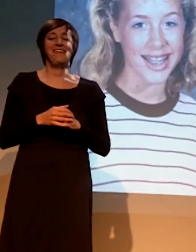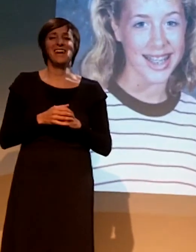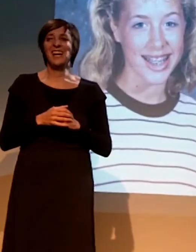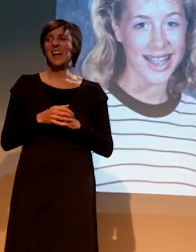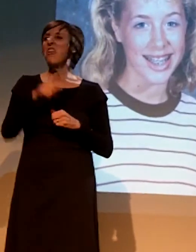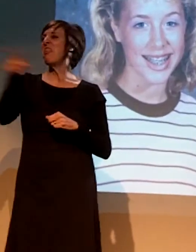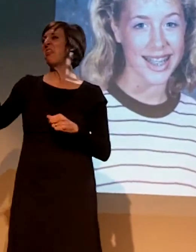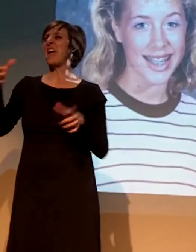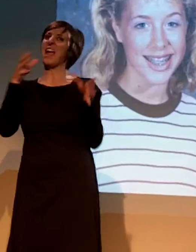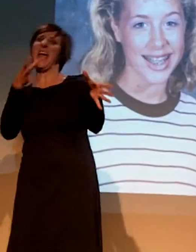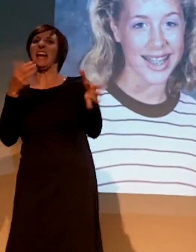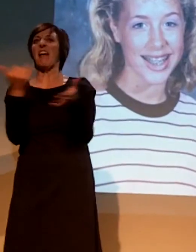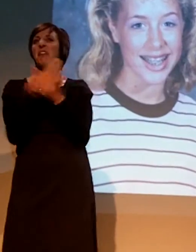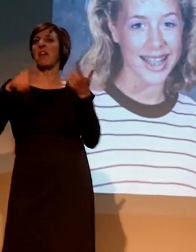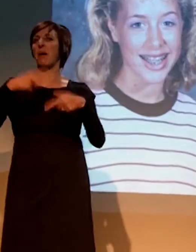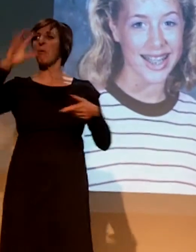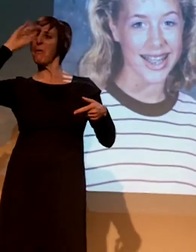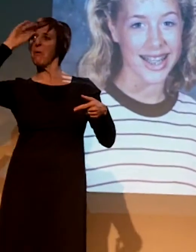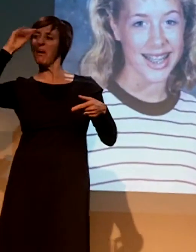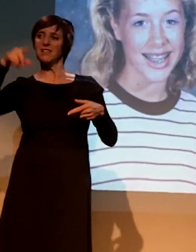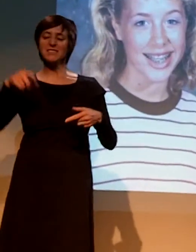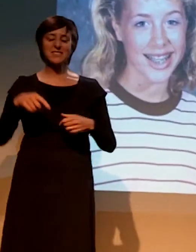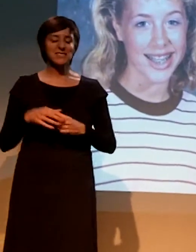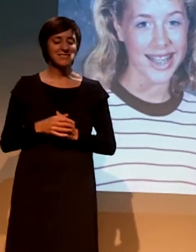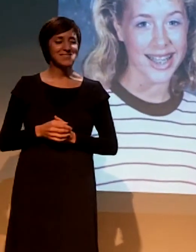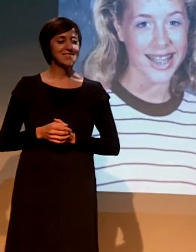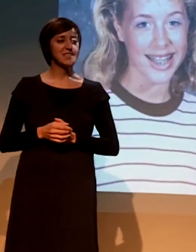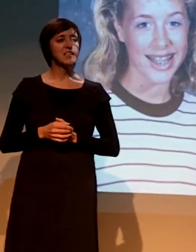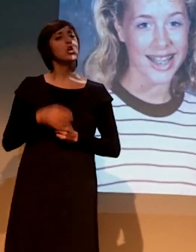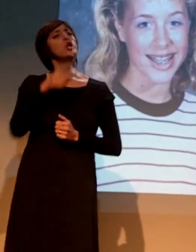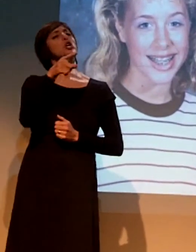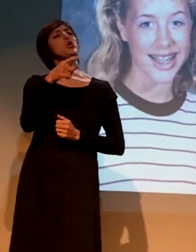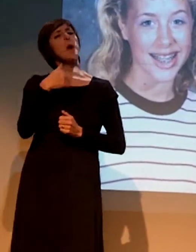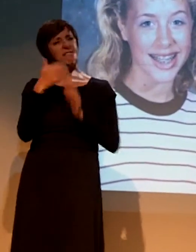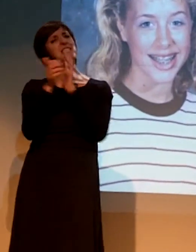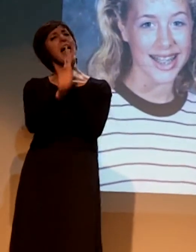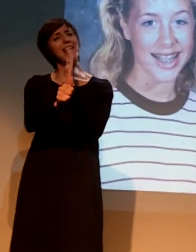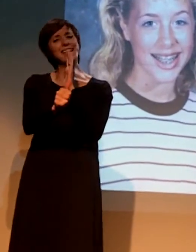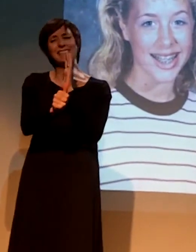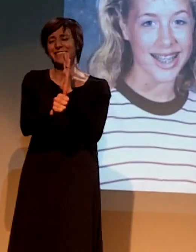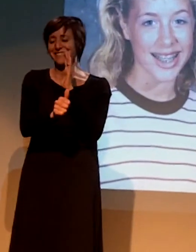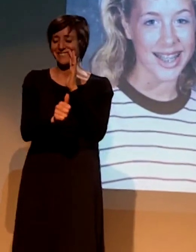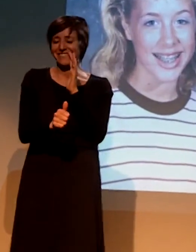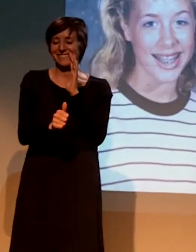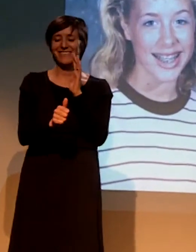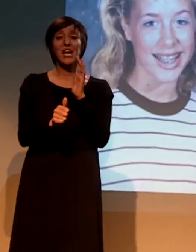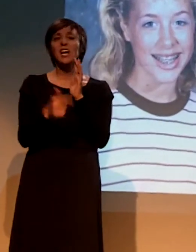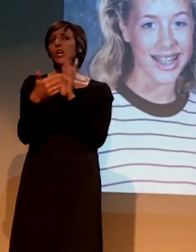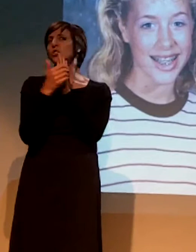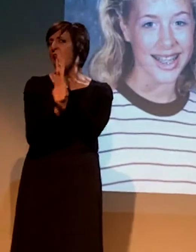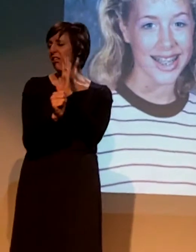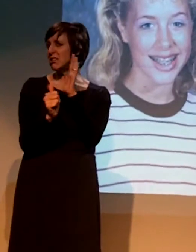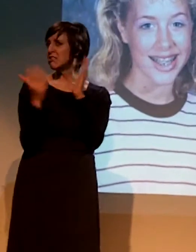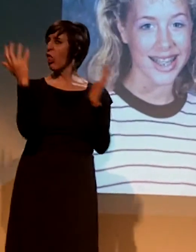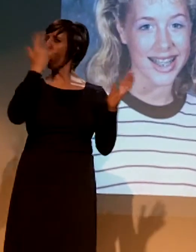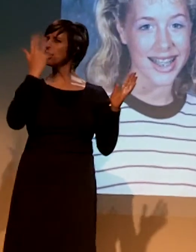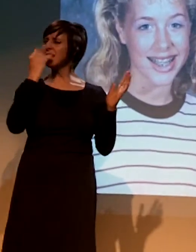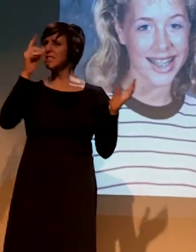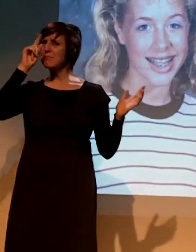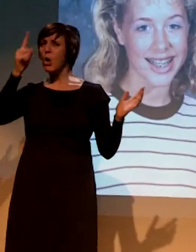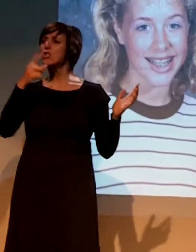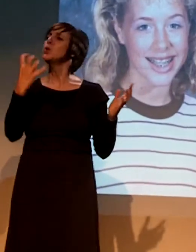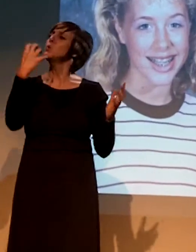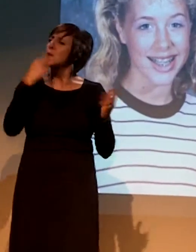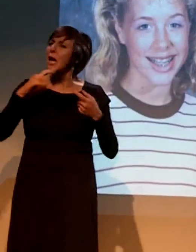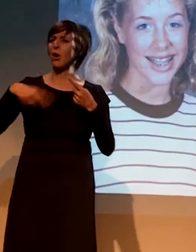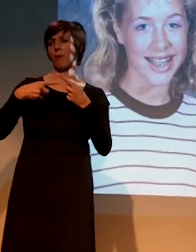who hate everything about boys. You have a talent, looks and smarts. You actually